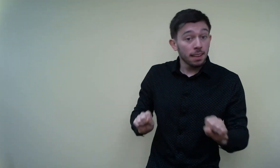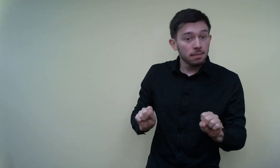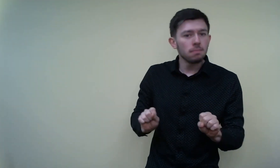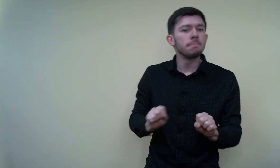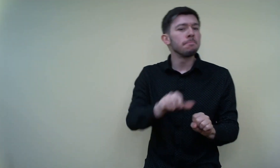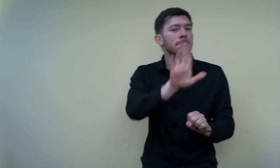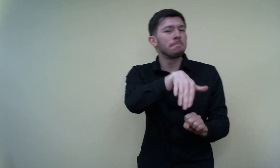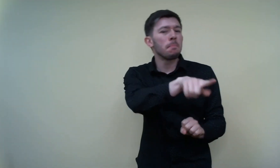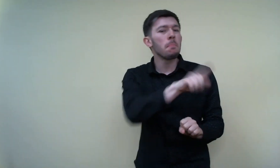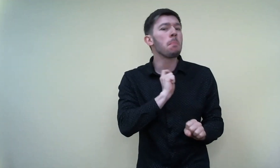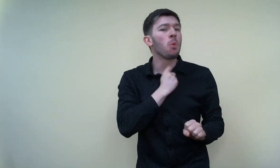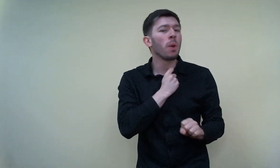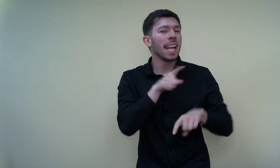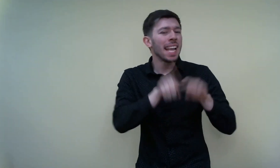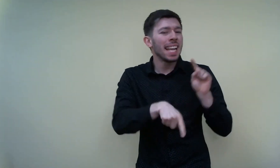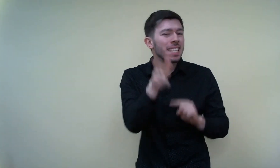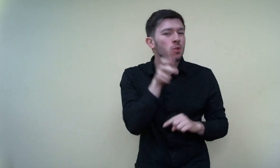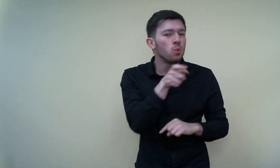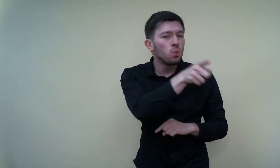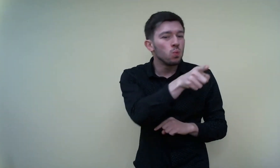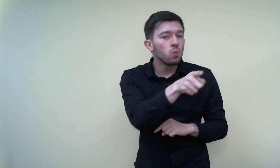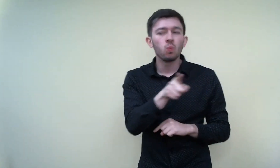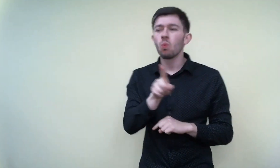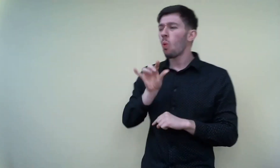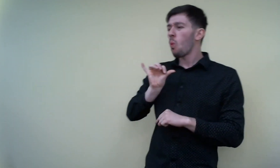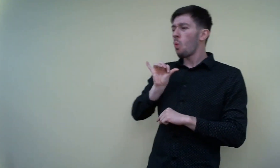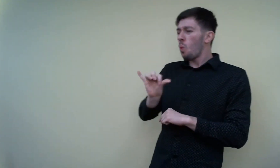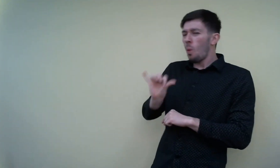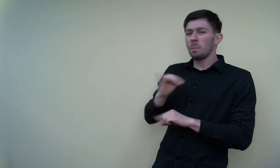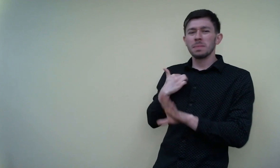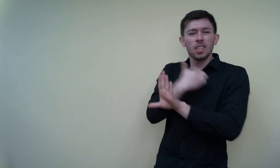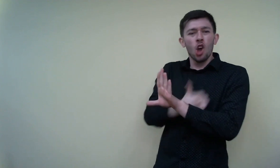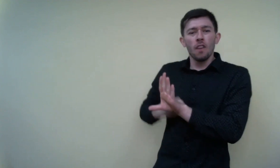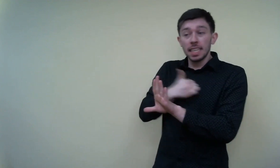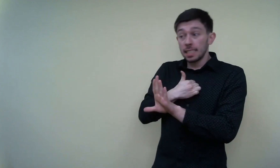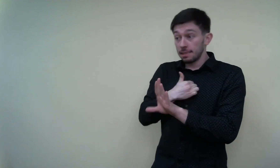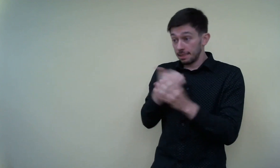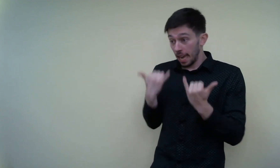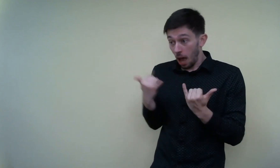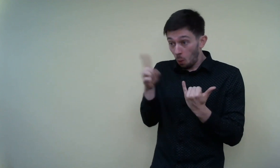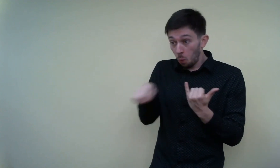you're muted. We can't hear you. Oh, sorry. Can everyone hear me now?